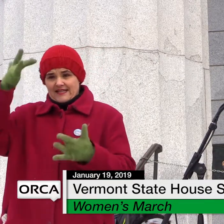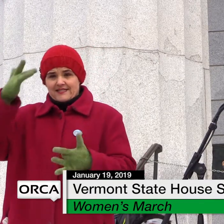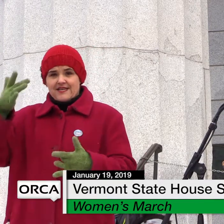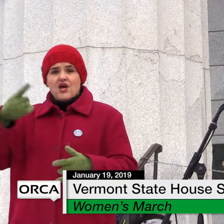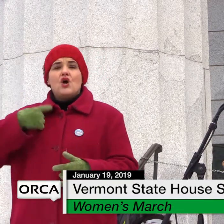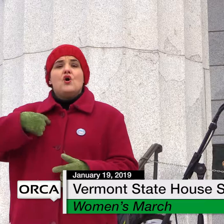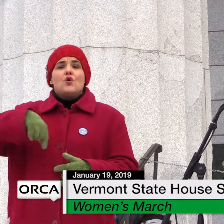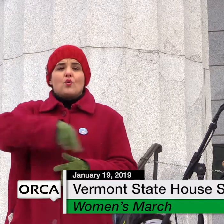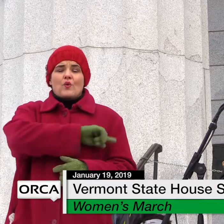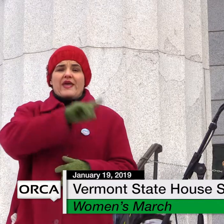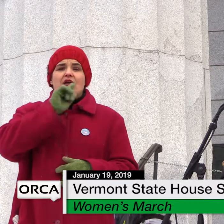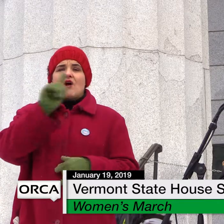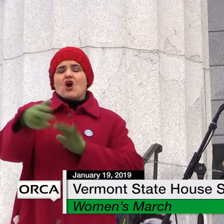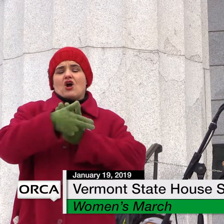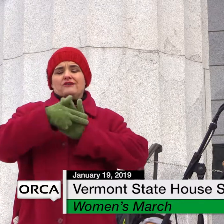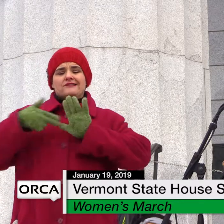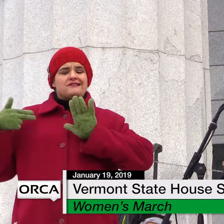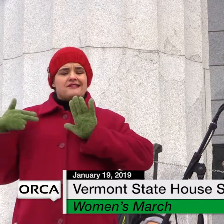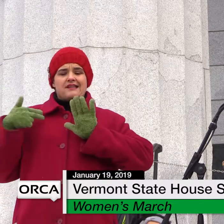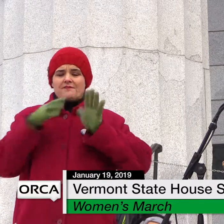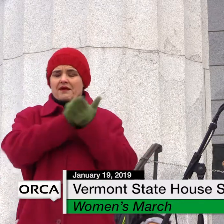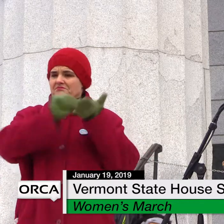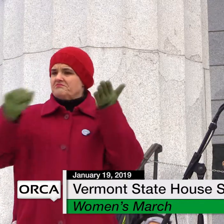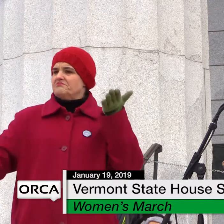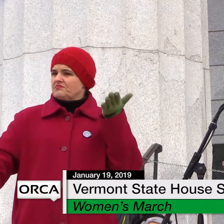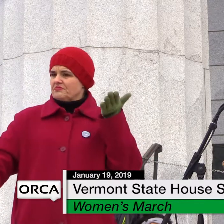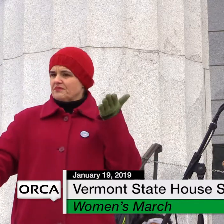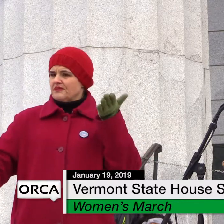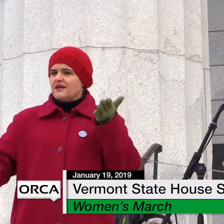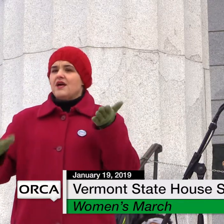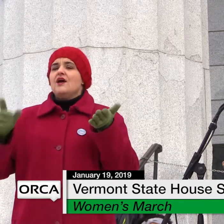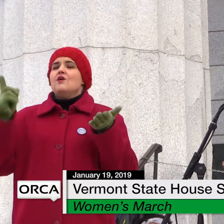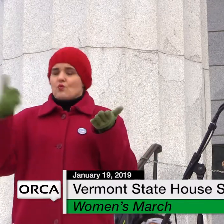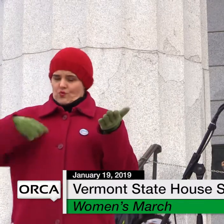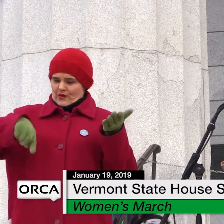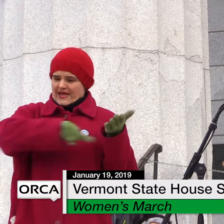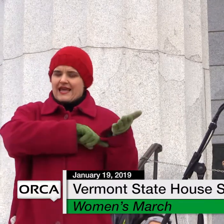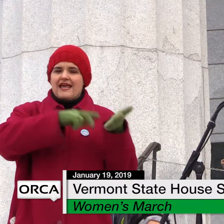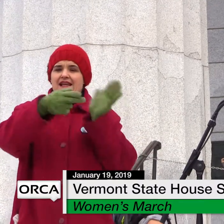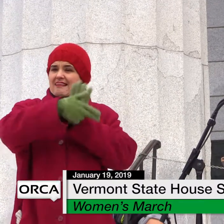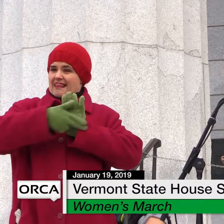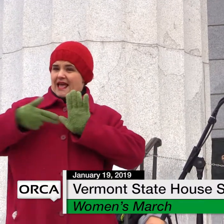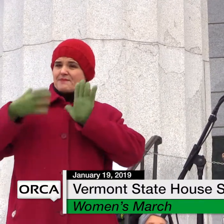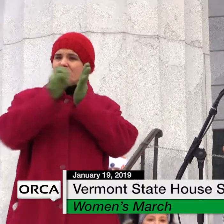are stigma-free. We are stigma-free. One more time. We